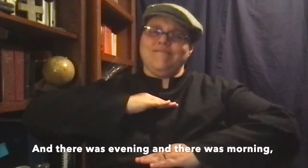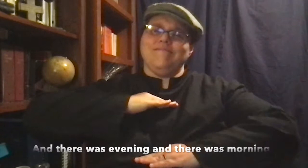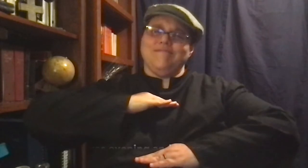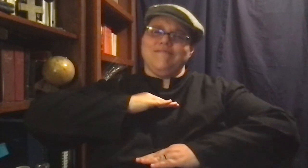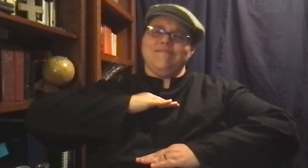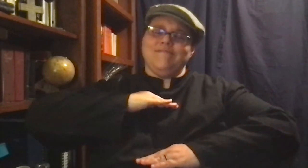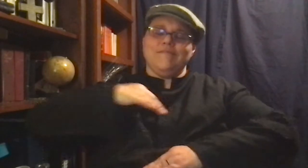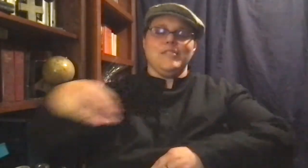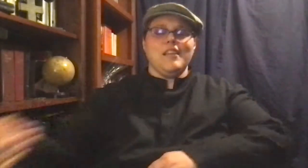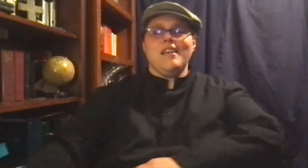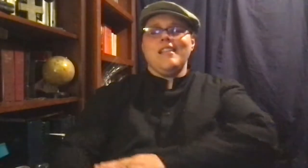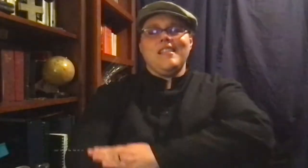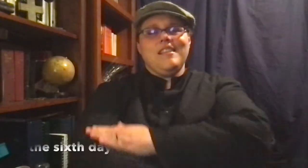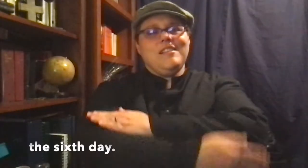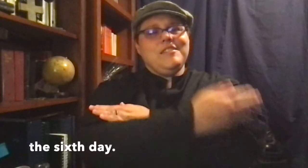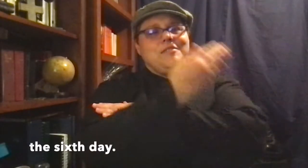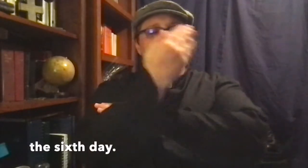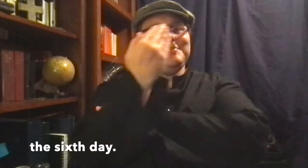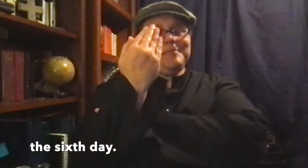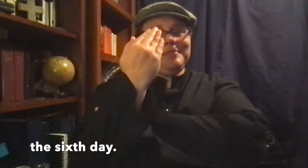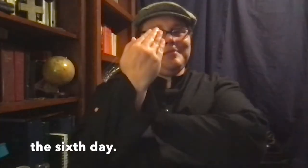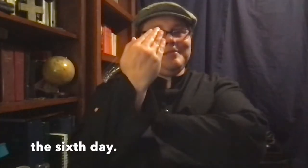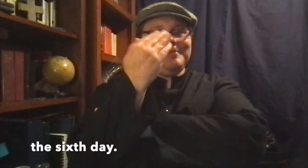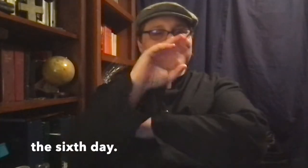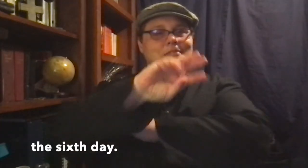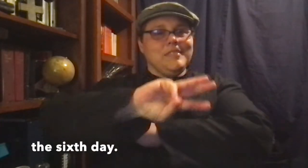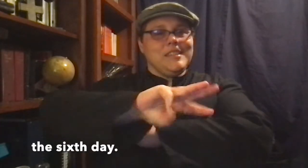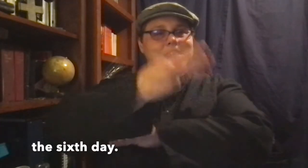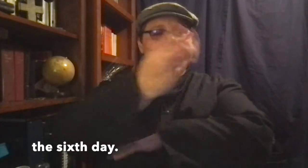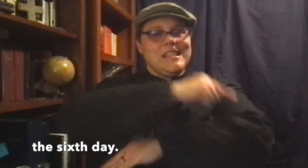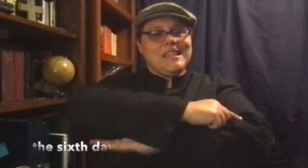And there was evening and there was morning, the sixth day.